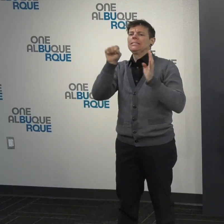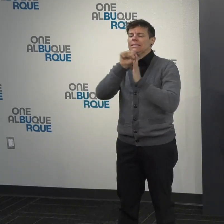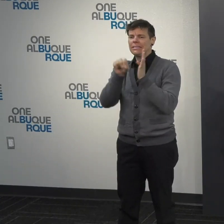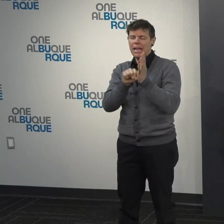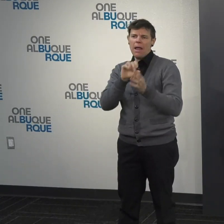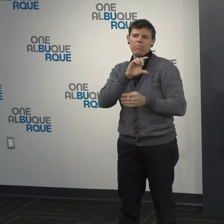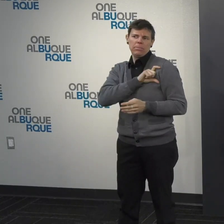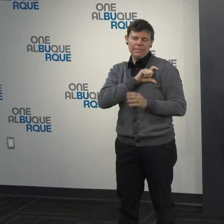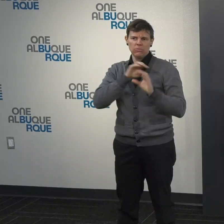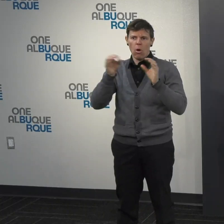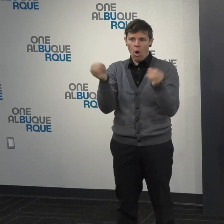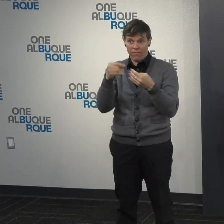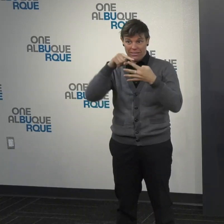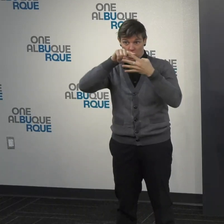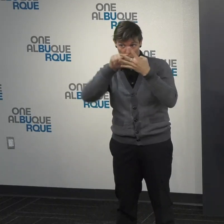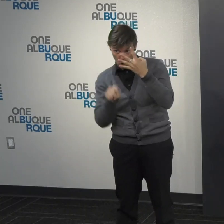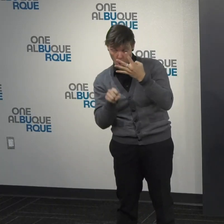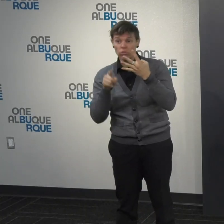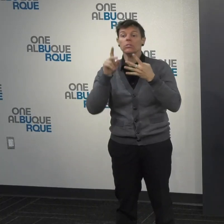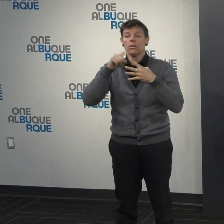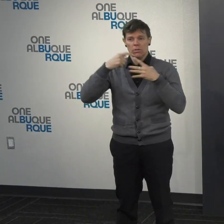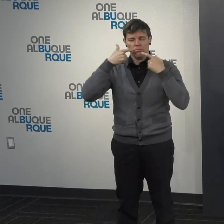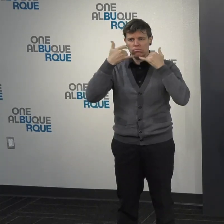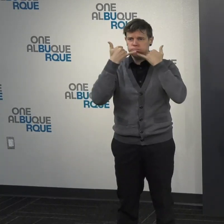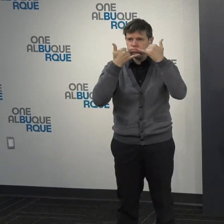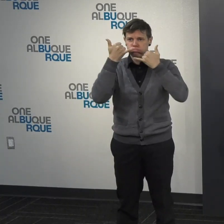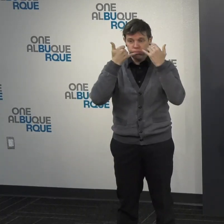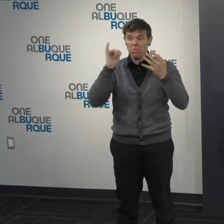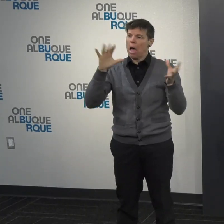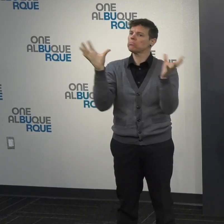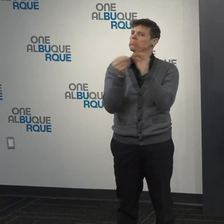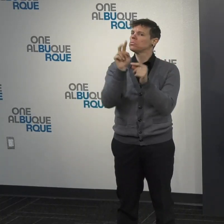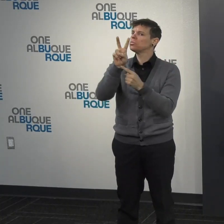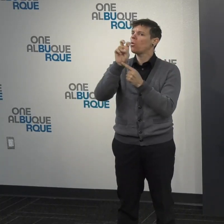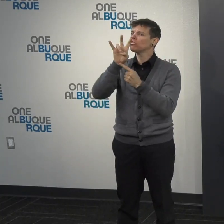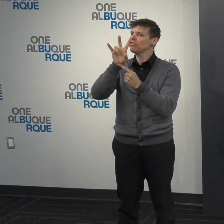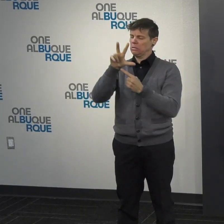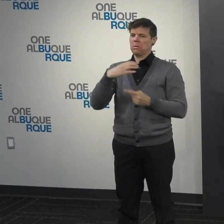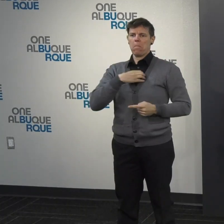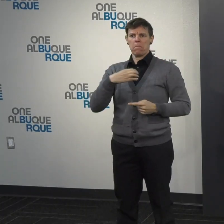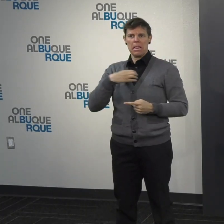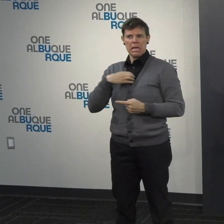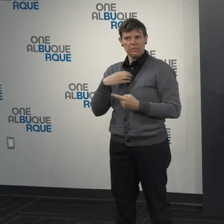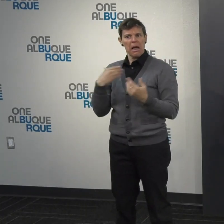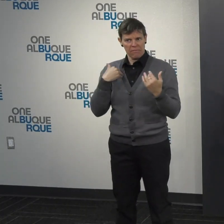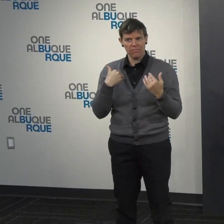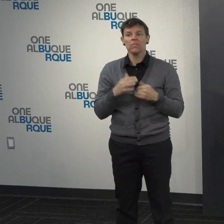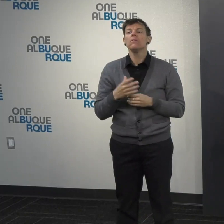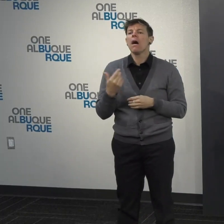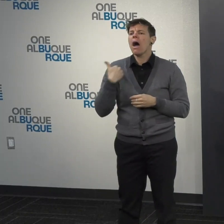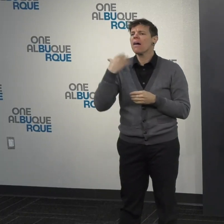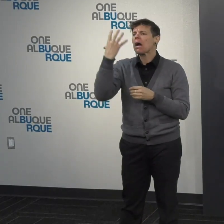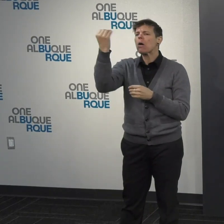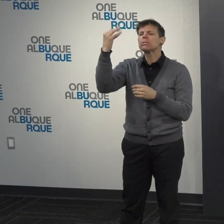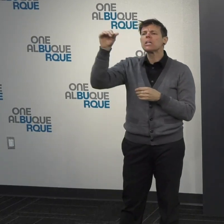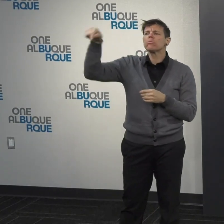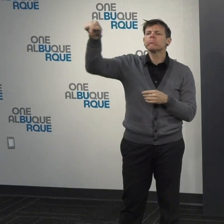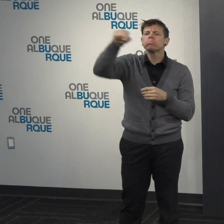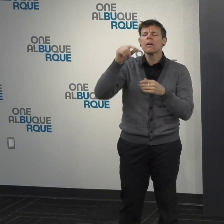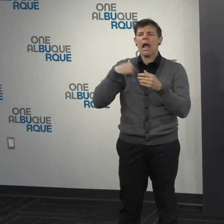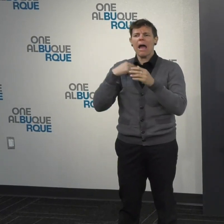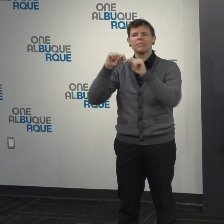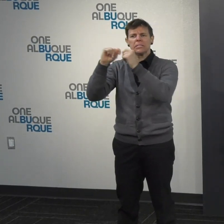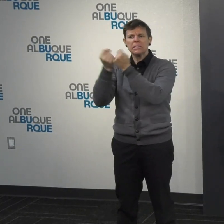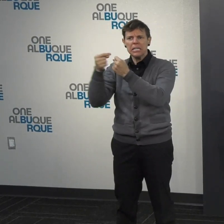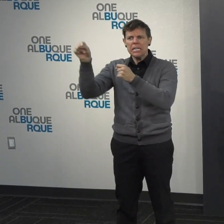our field team, our field operations team from APD doing their normal field work and responding to calls. We do have a couple of folks who